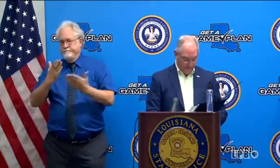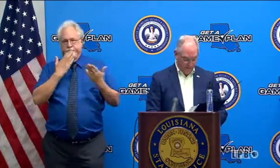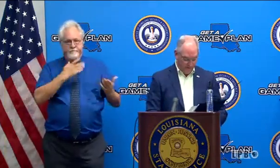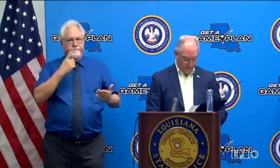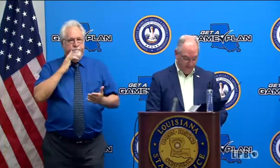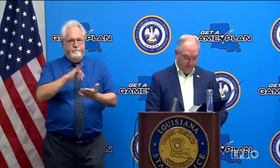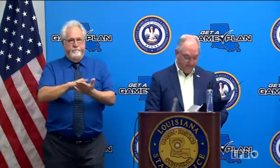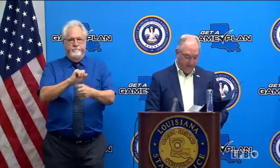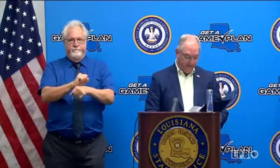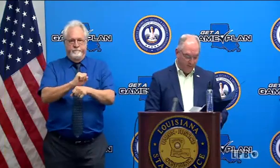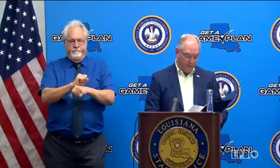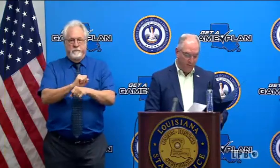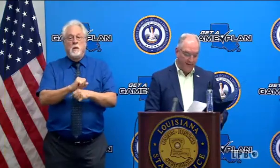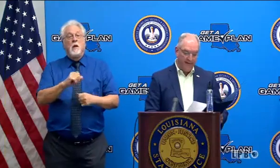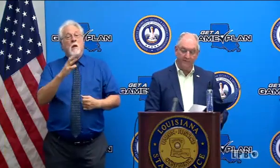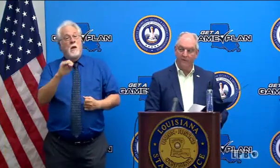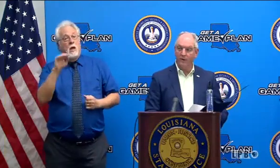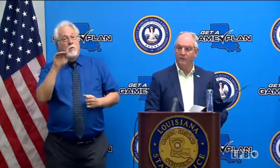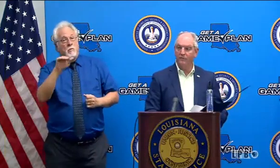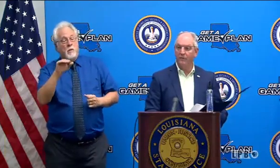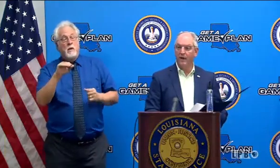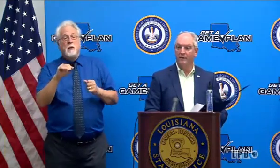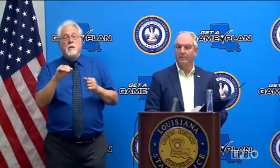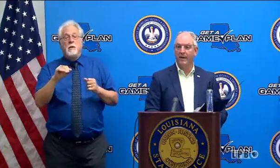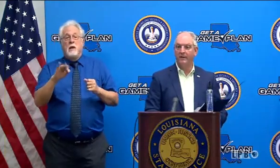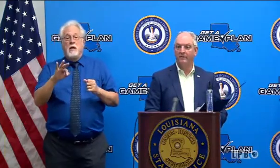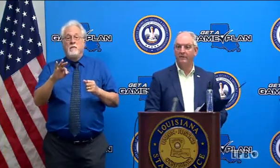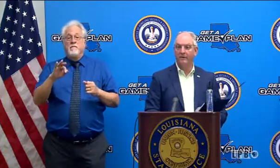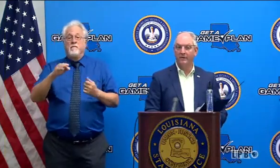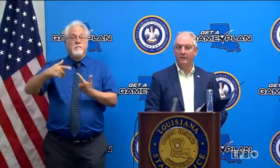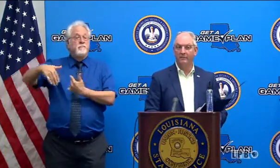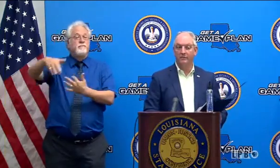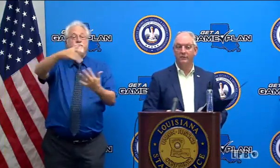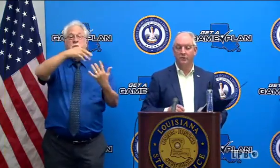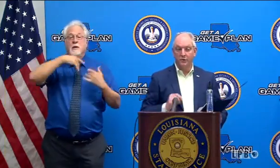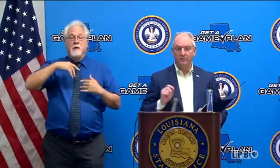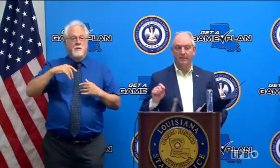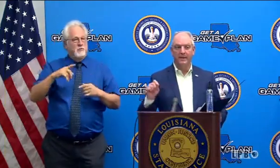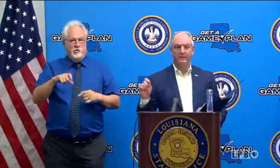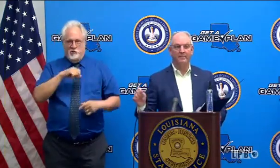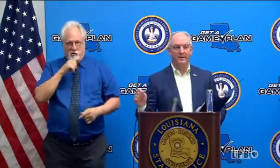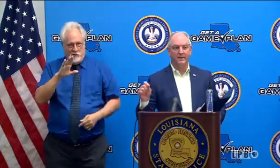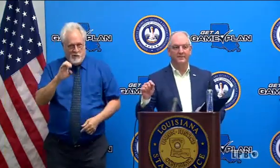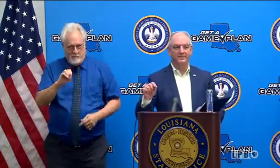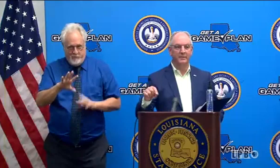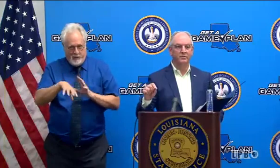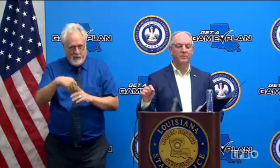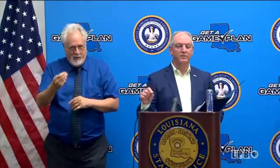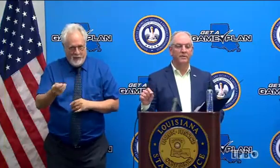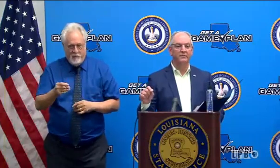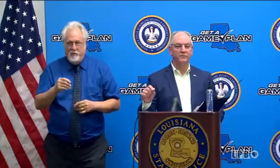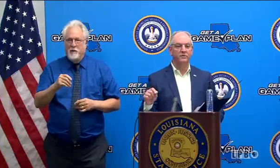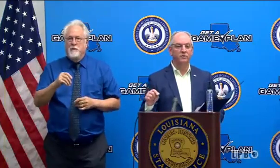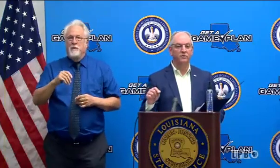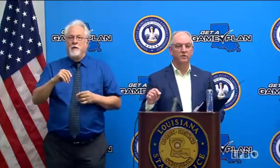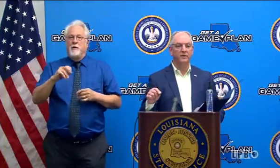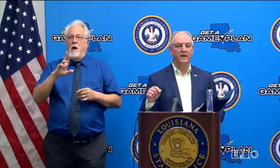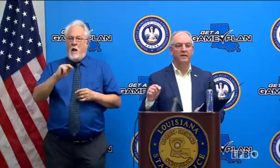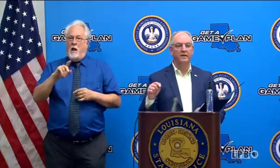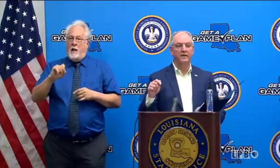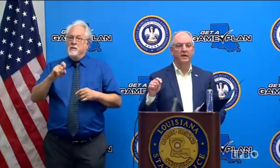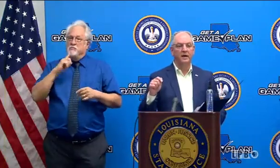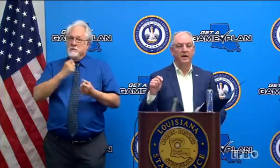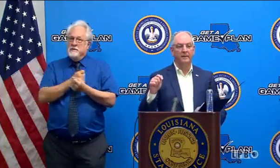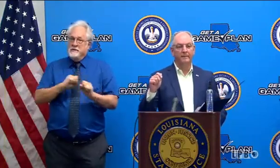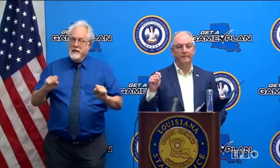of them for that work. I do want to remind everyone, if you're out and about, or first of all, you shouldn't be out and about unless it's absolutely safe to do